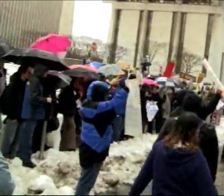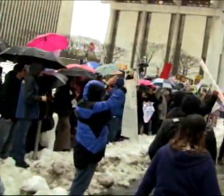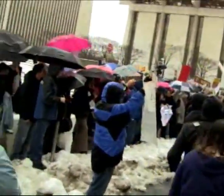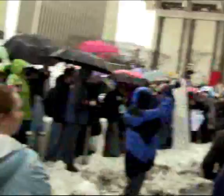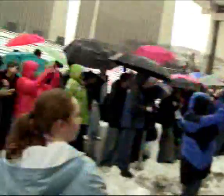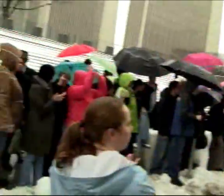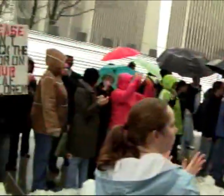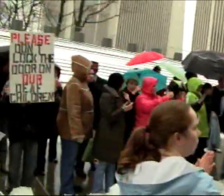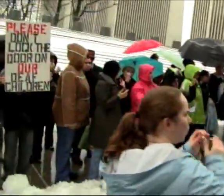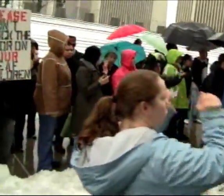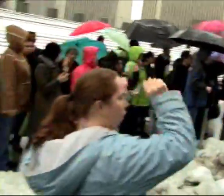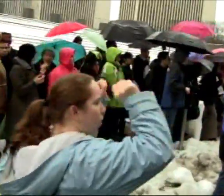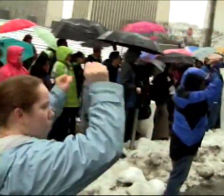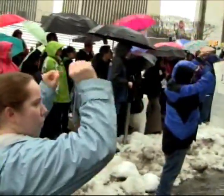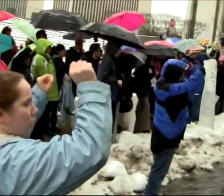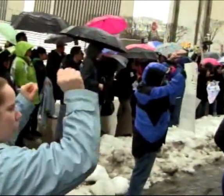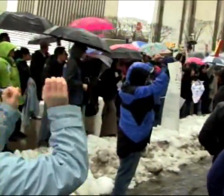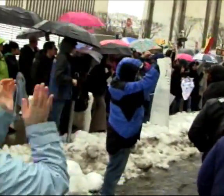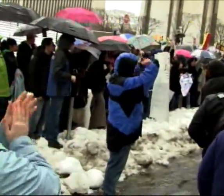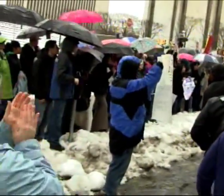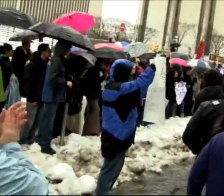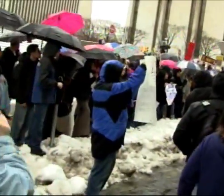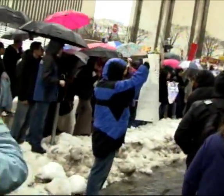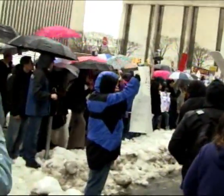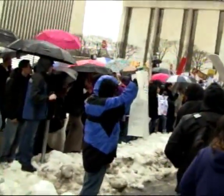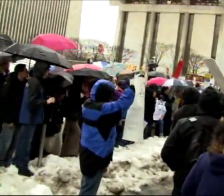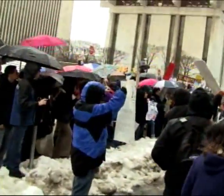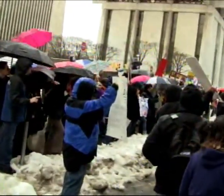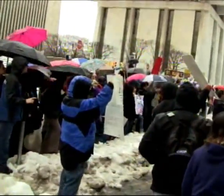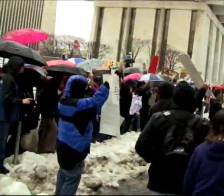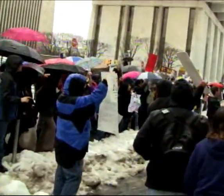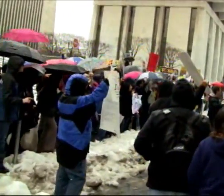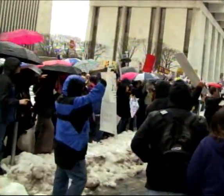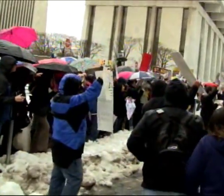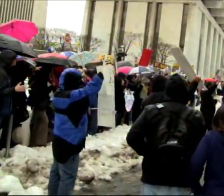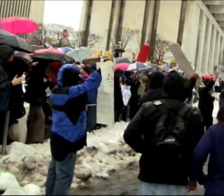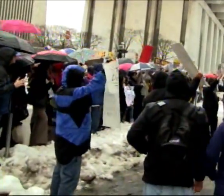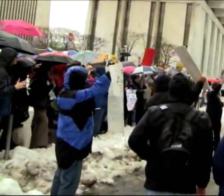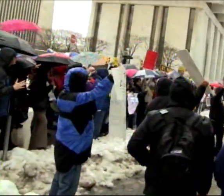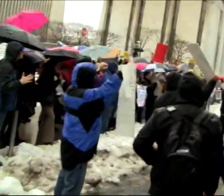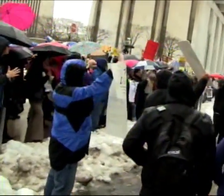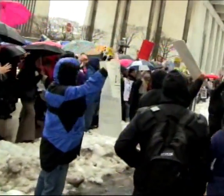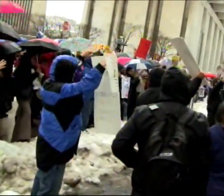are investing in